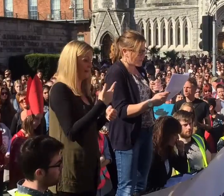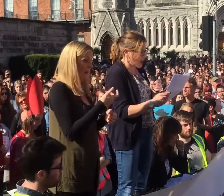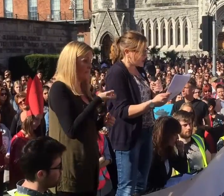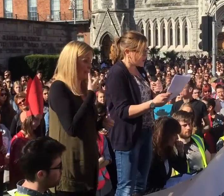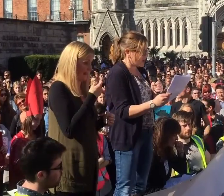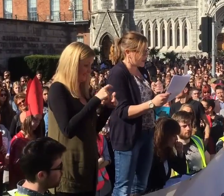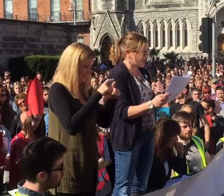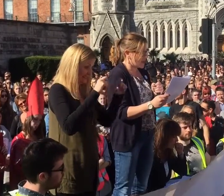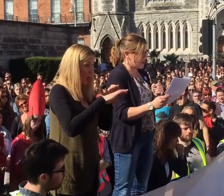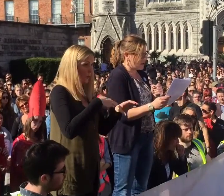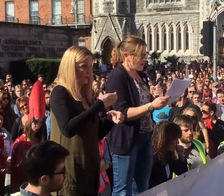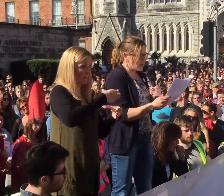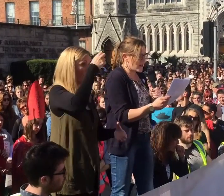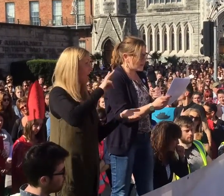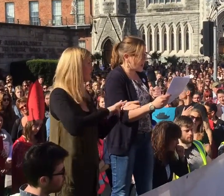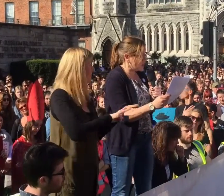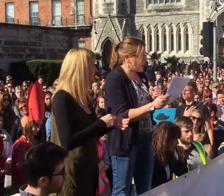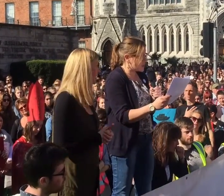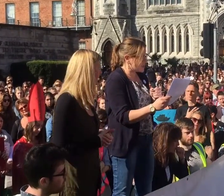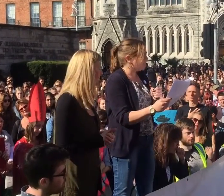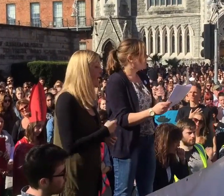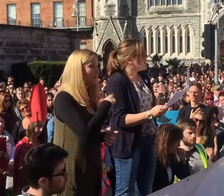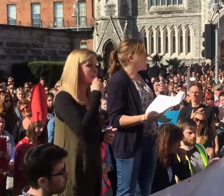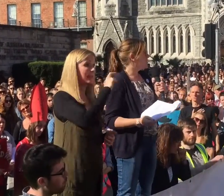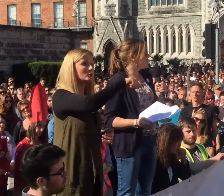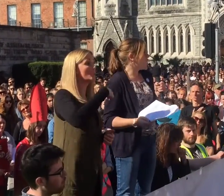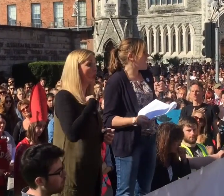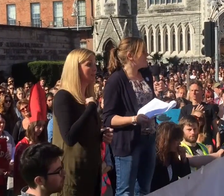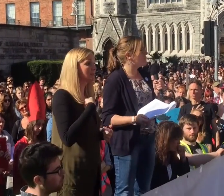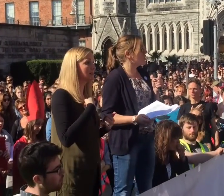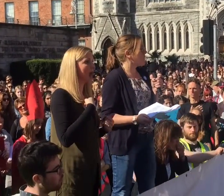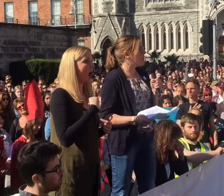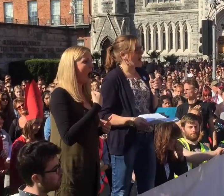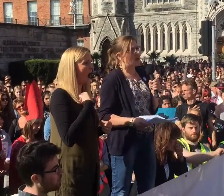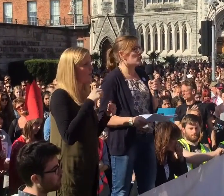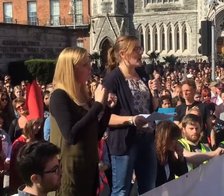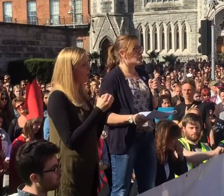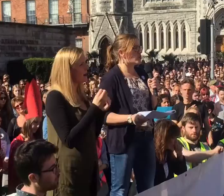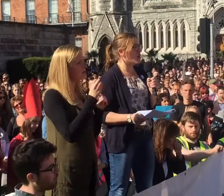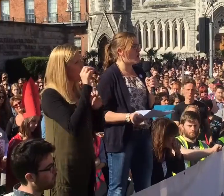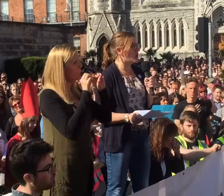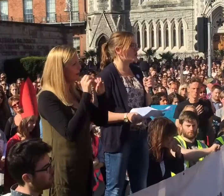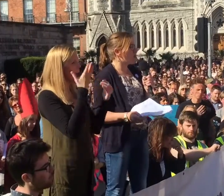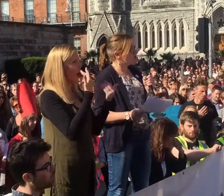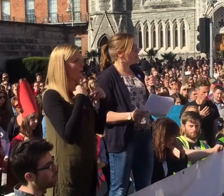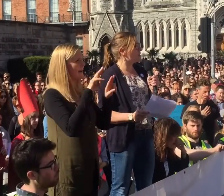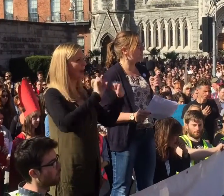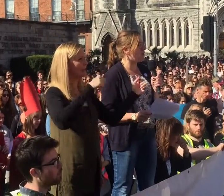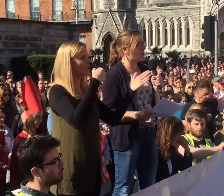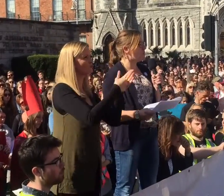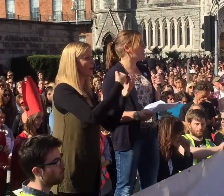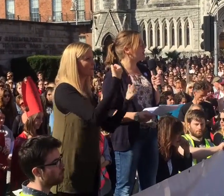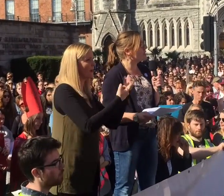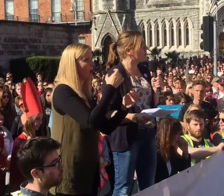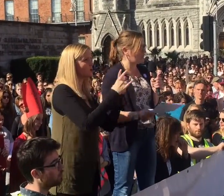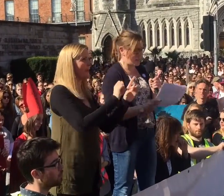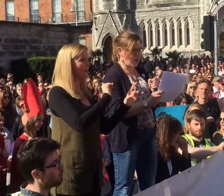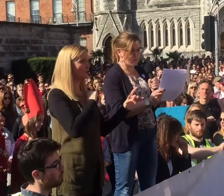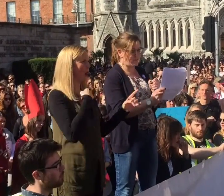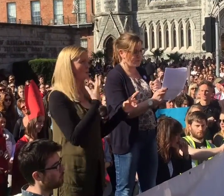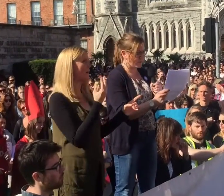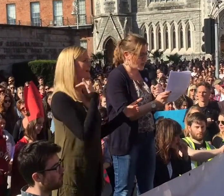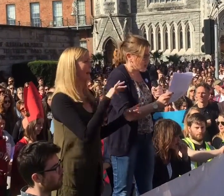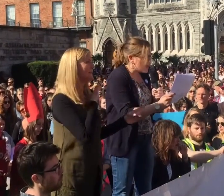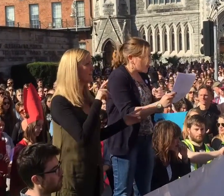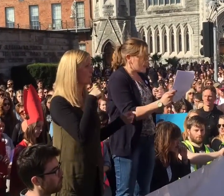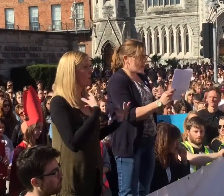pills with a bottle of vodka. They say to us, I've been trying to figure out how to crash the car to cause a miscarriage but not kill